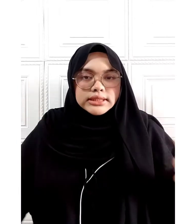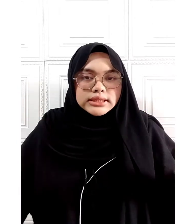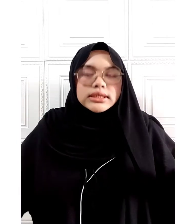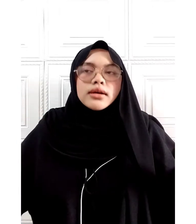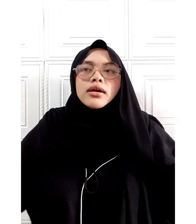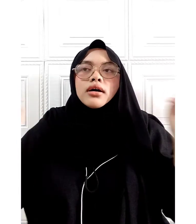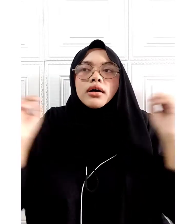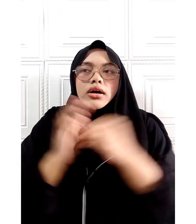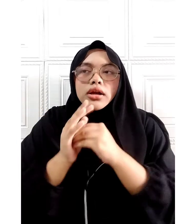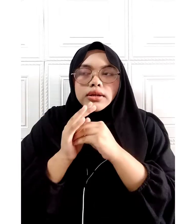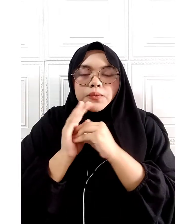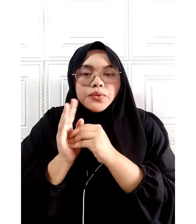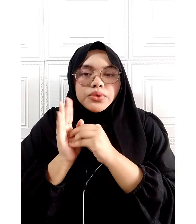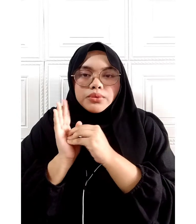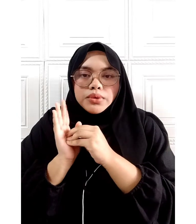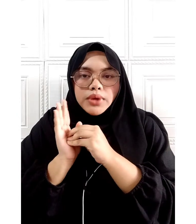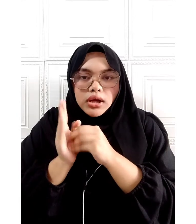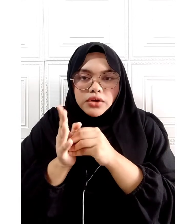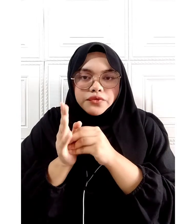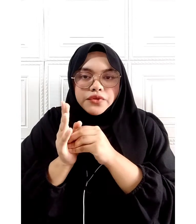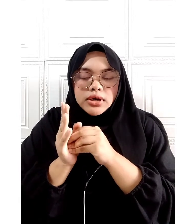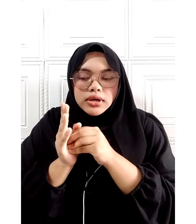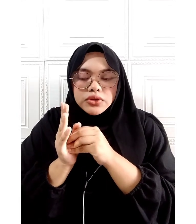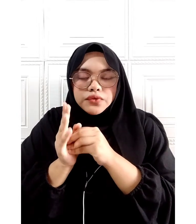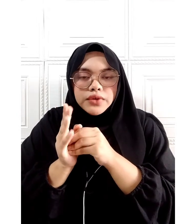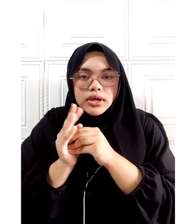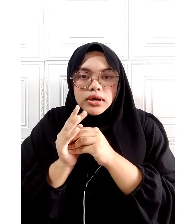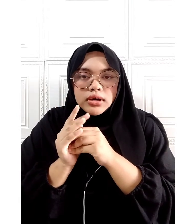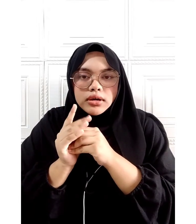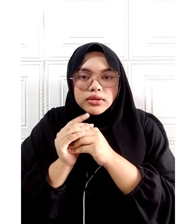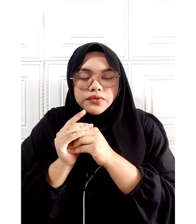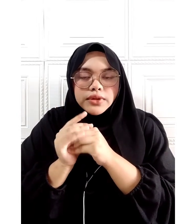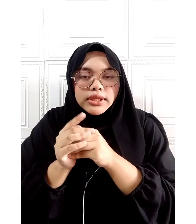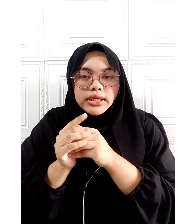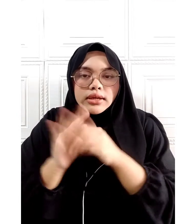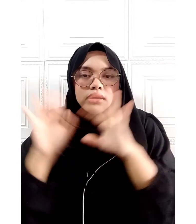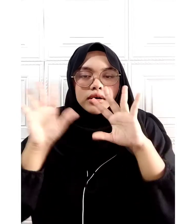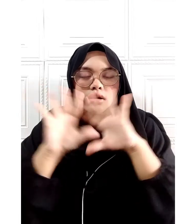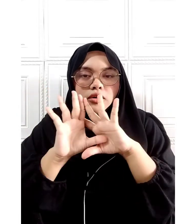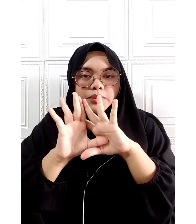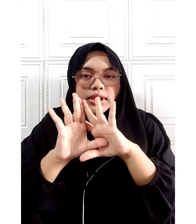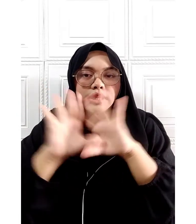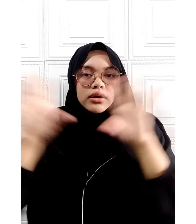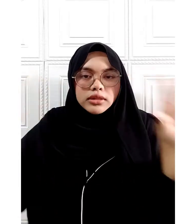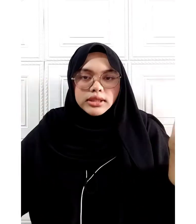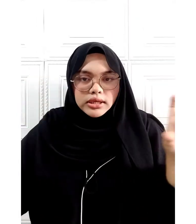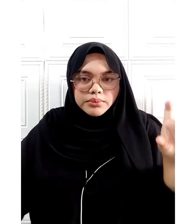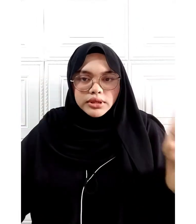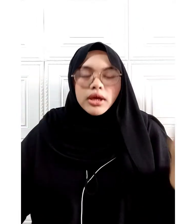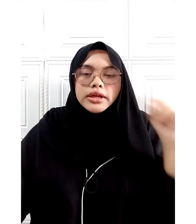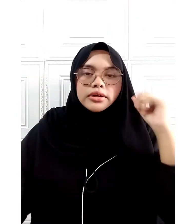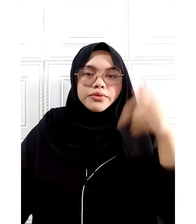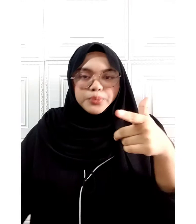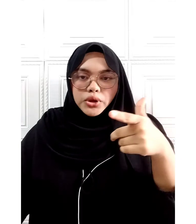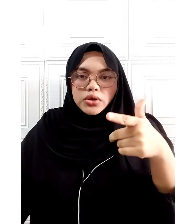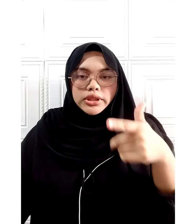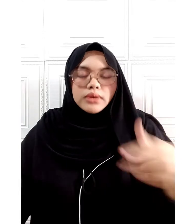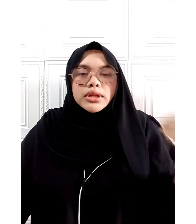analysis, we will have to fill in completely all the table, the point load table and